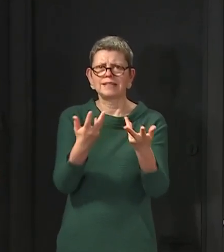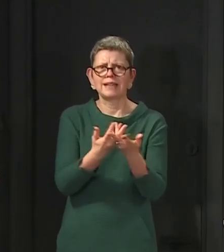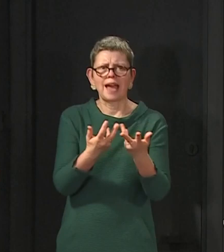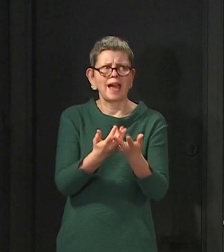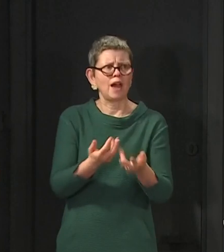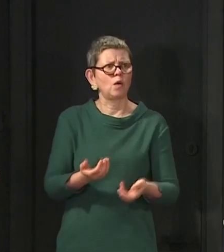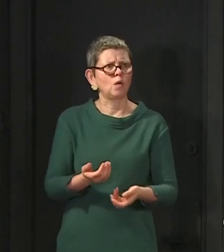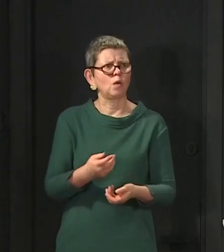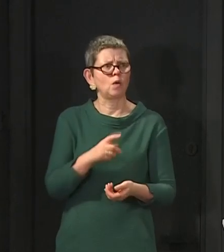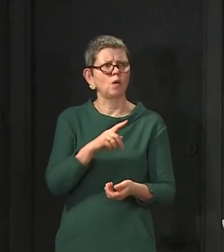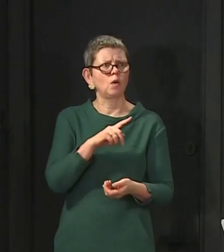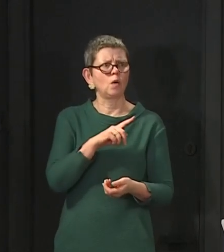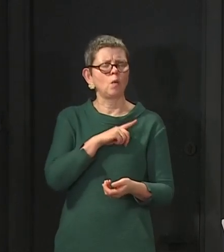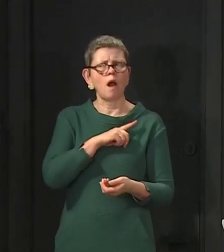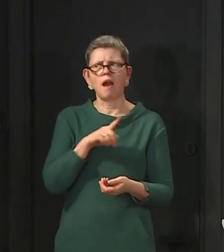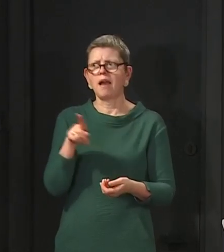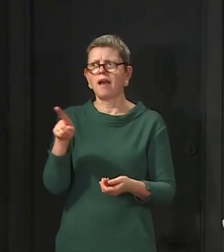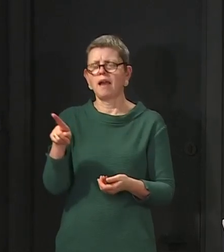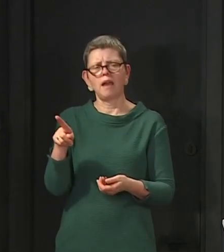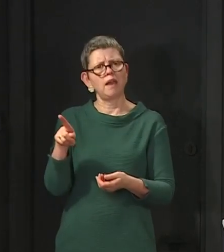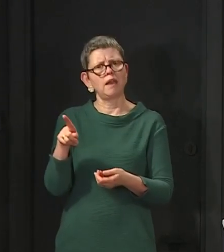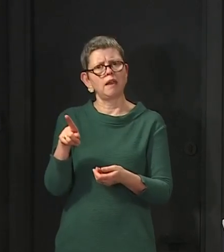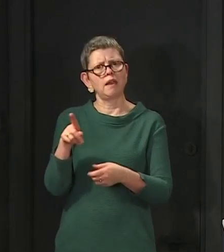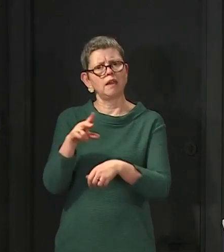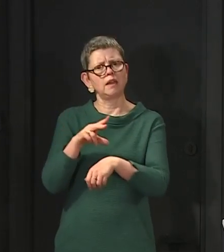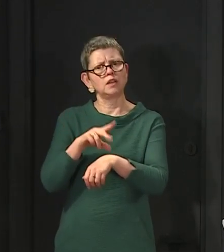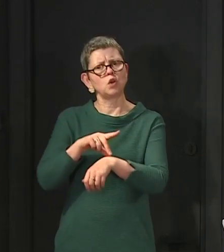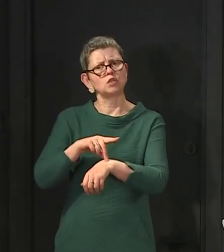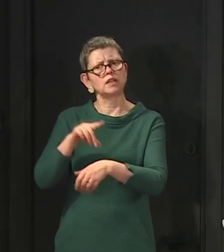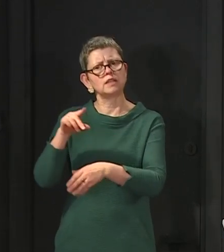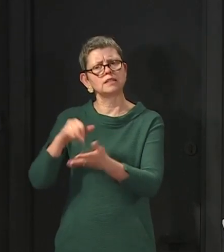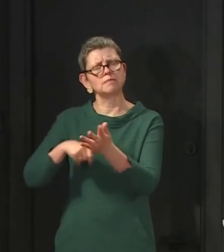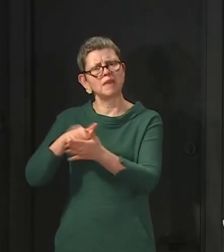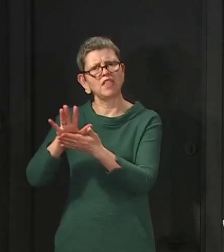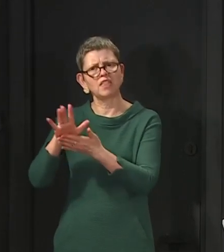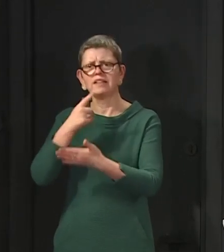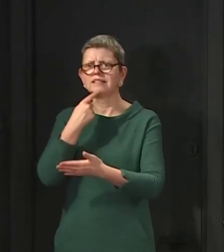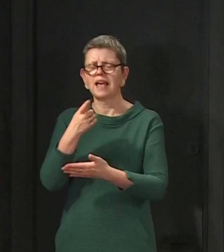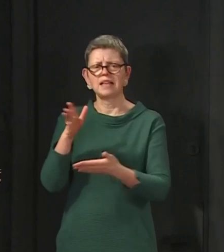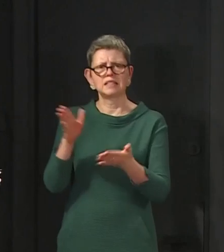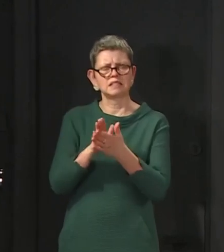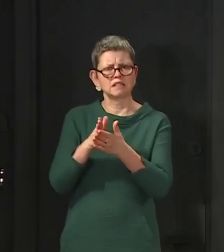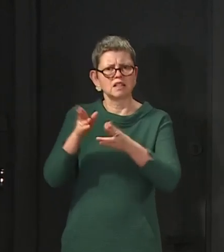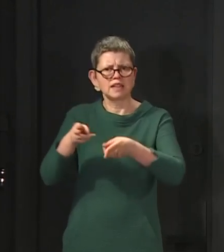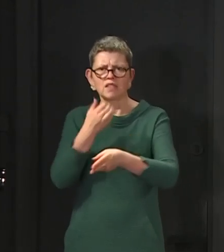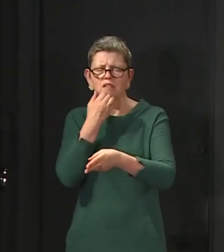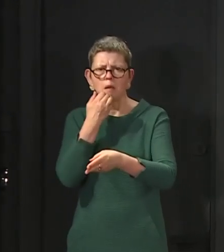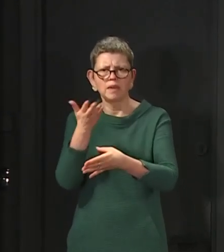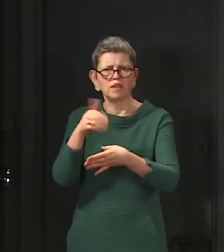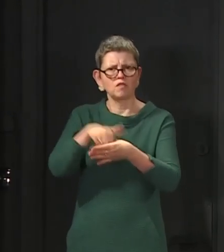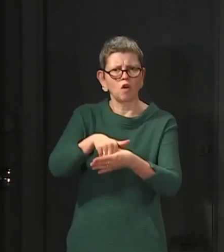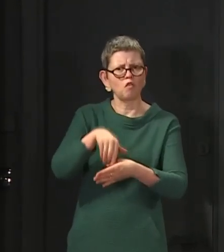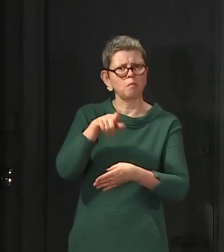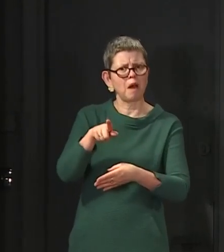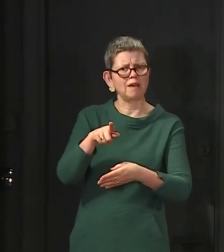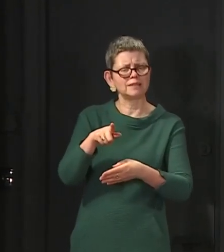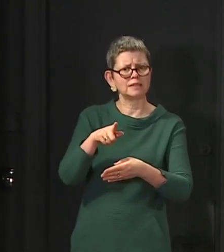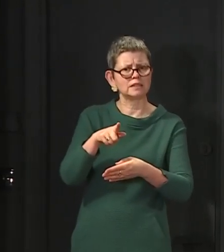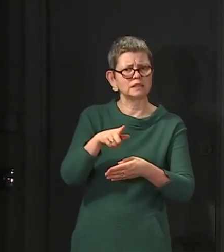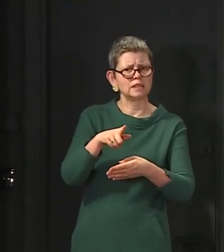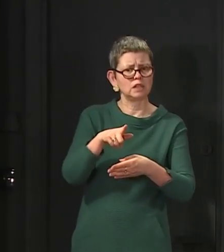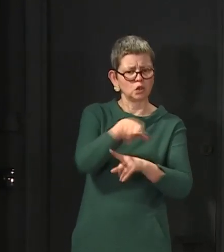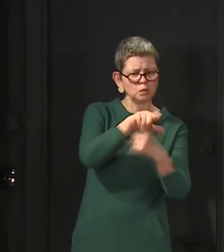deaths was a factor, but what is it in the community? What is it in care homes and hospitals? Because if it is